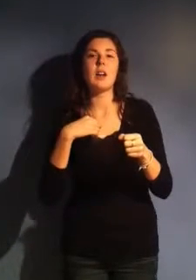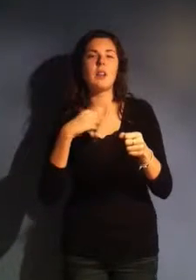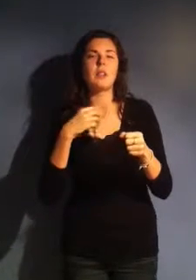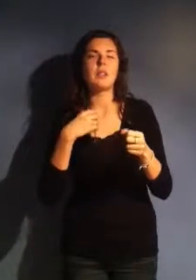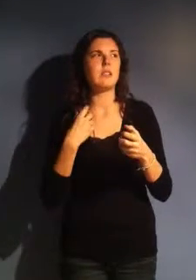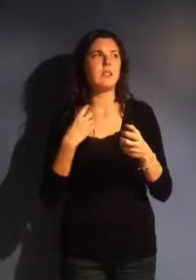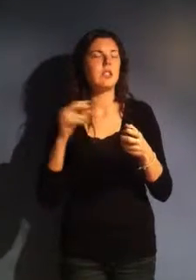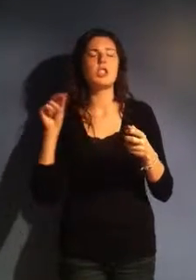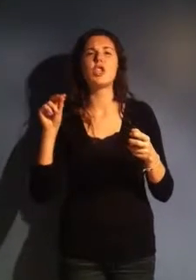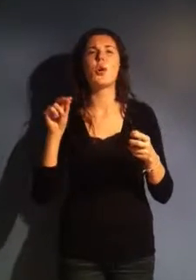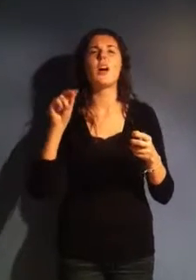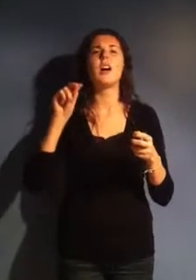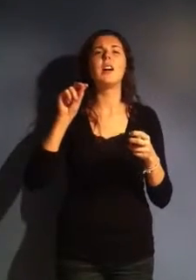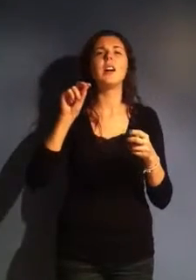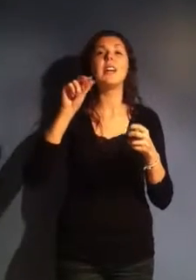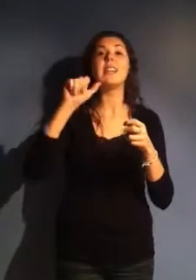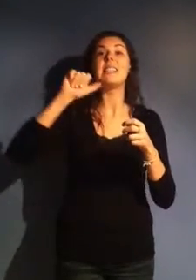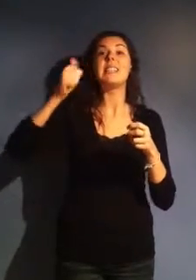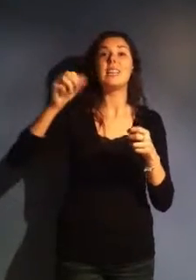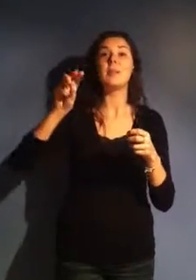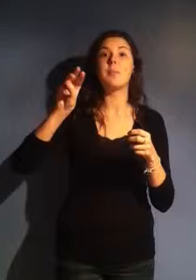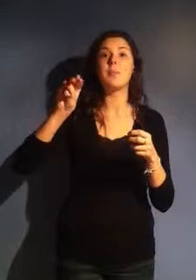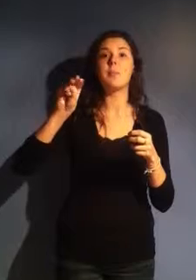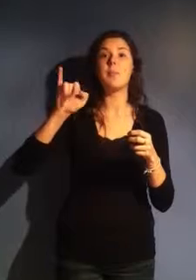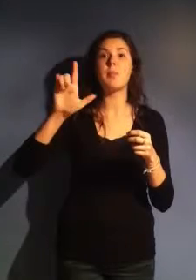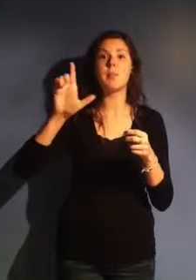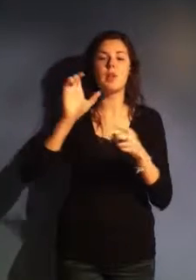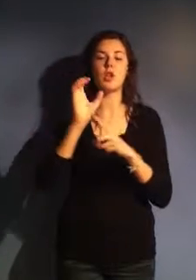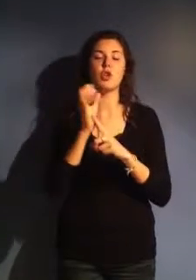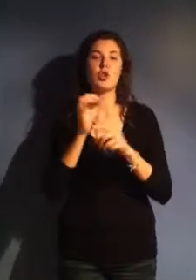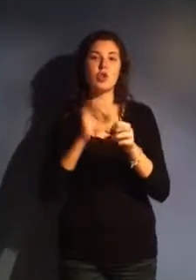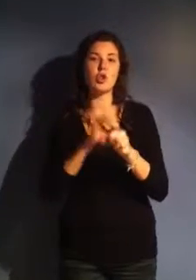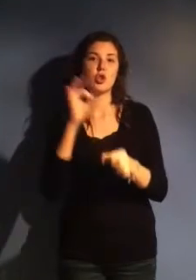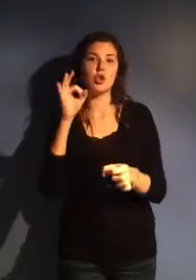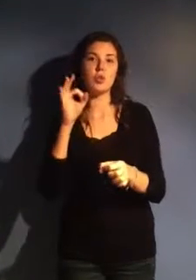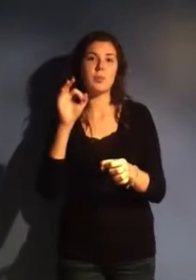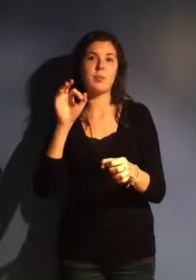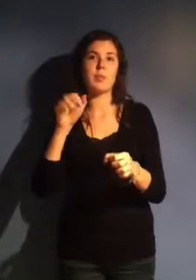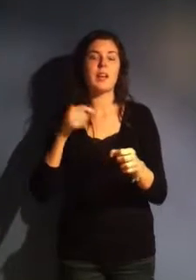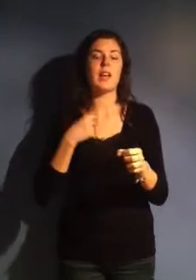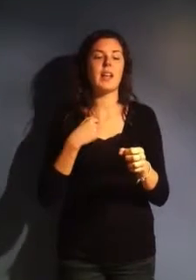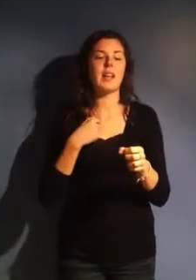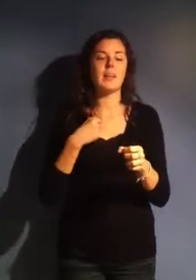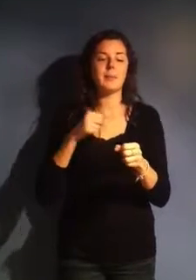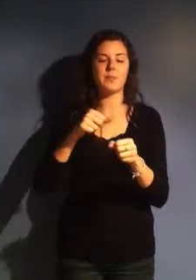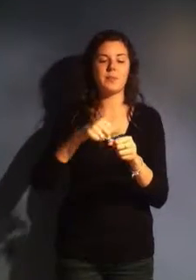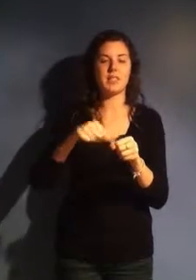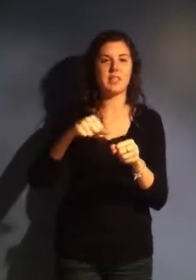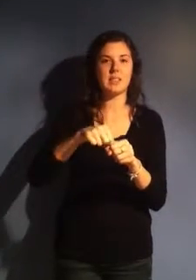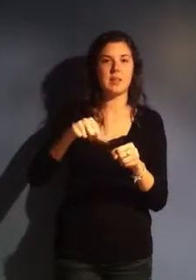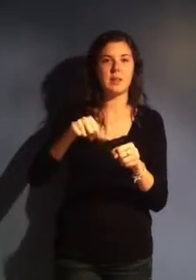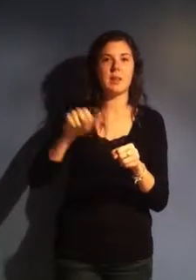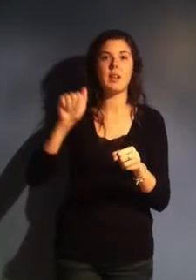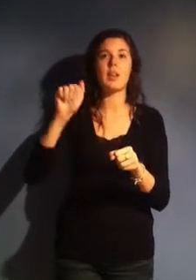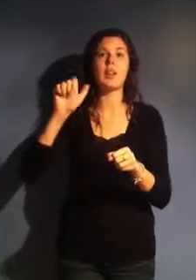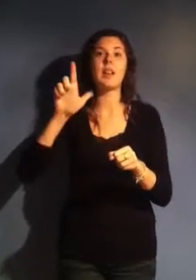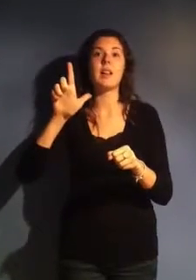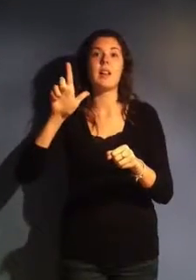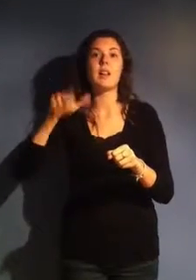Actually, I get a 10 mil culture tube and aliquot 3 mils of LB into it. And LB is Luria broth, and Luria